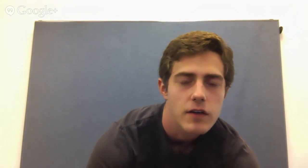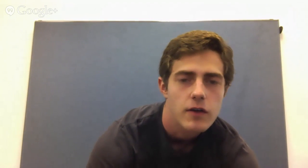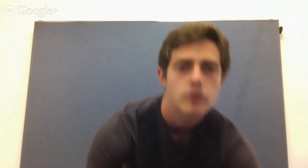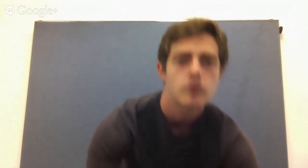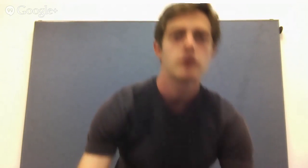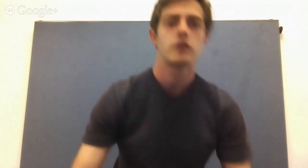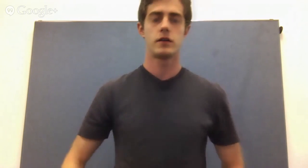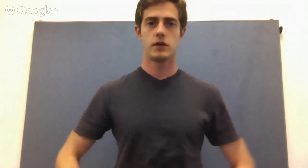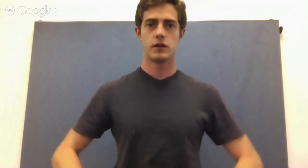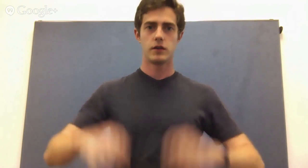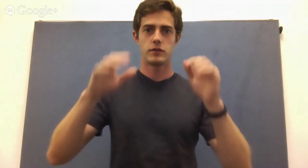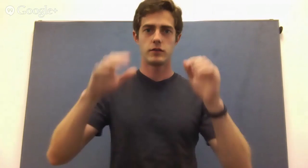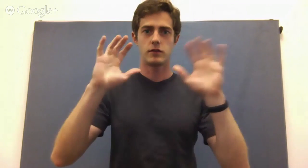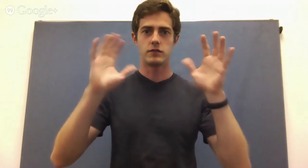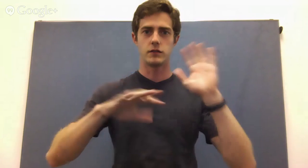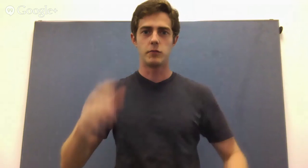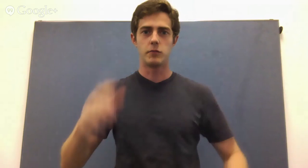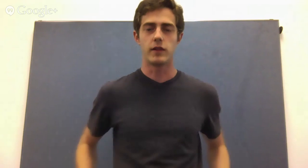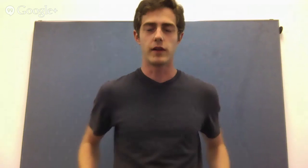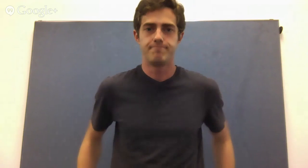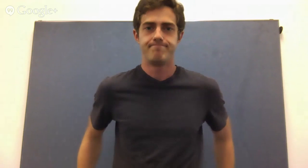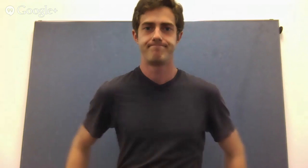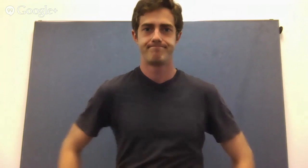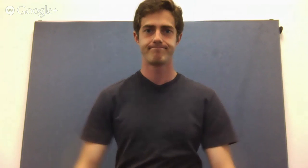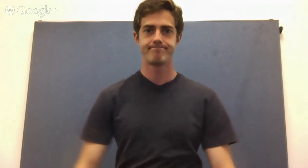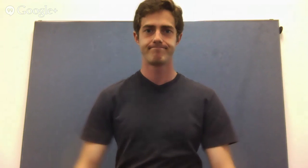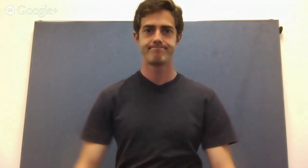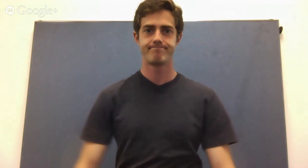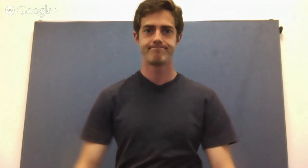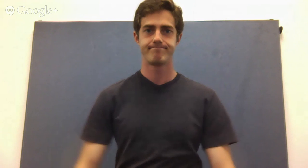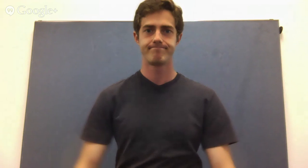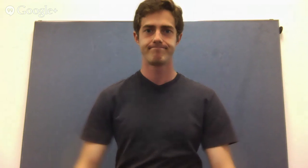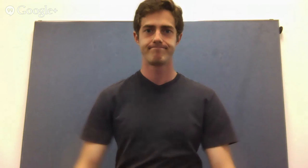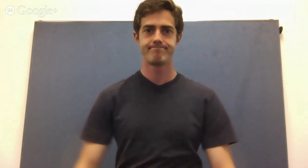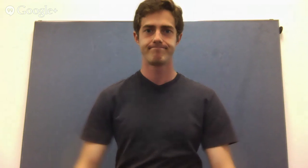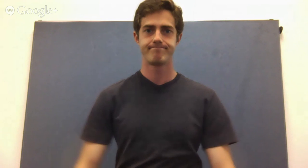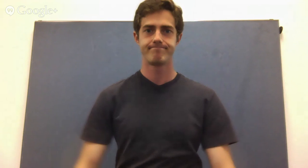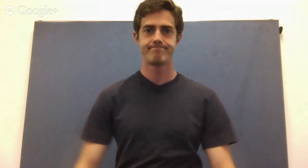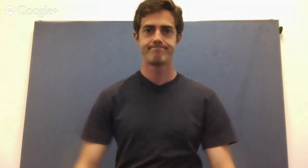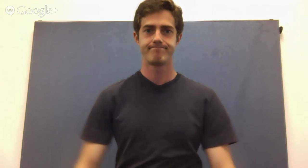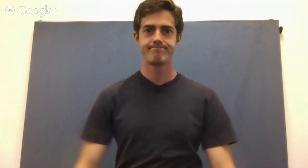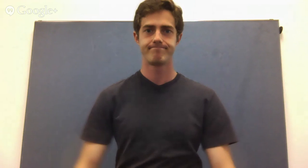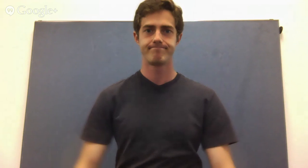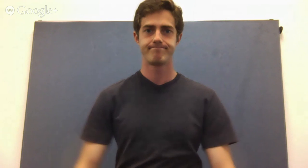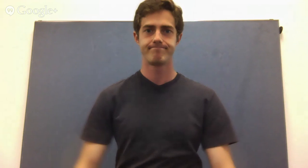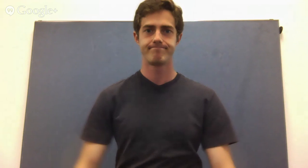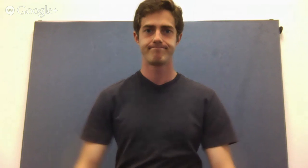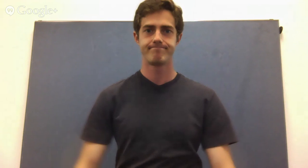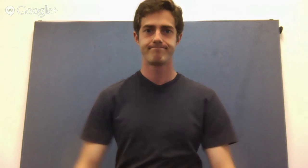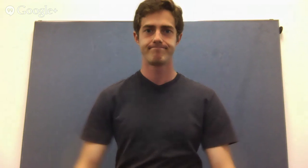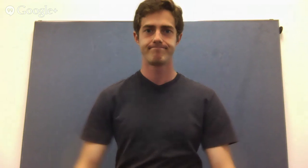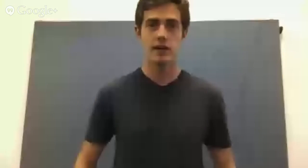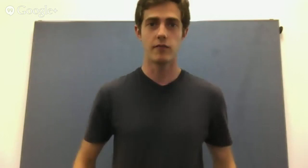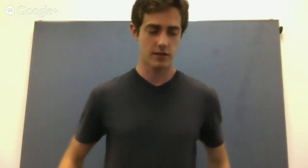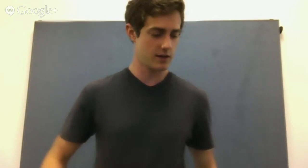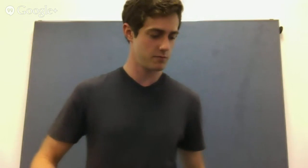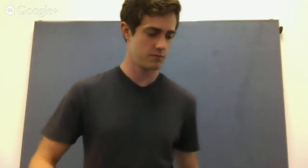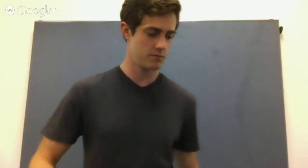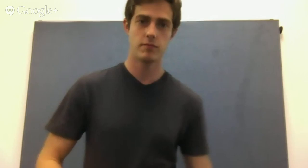go, so you can see a little bit more of that. So hopefully, you'll be able to see everything that I'm